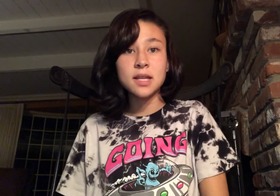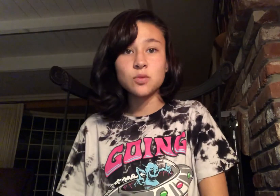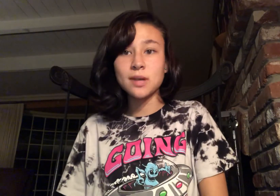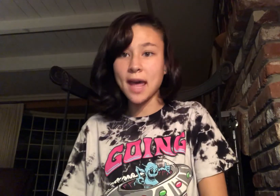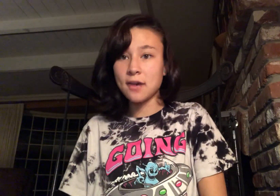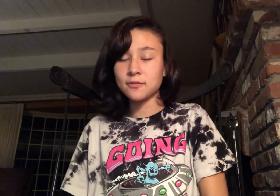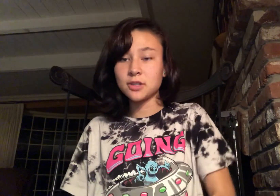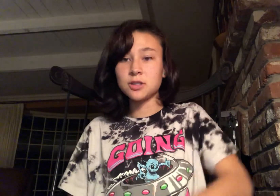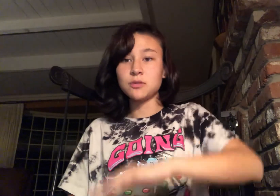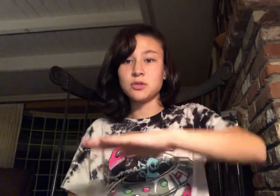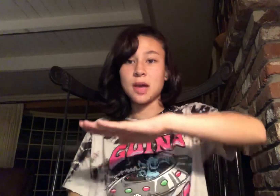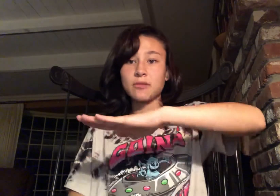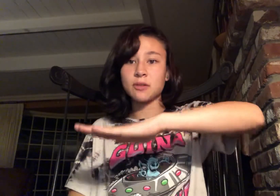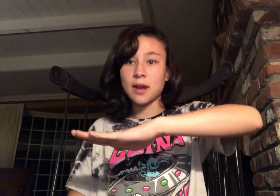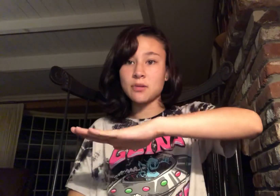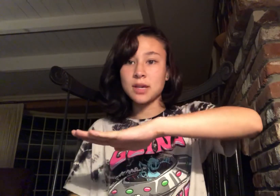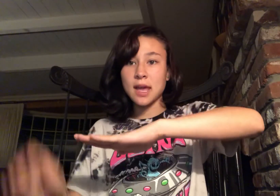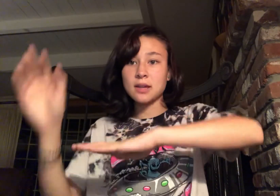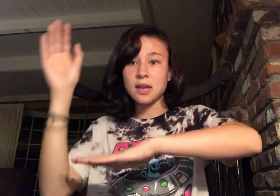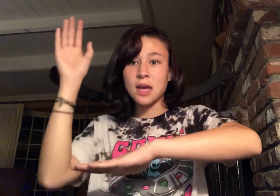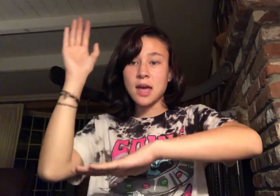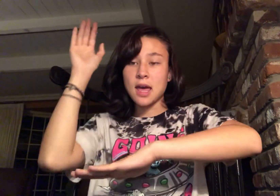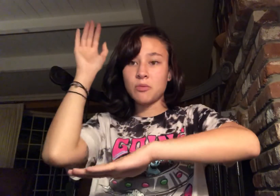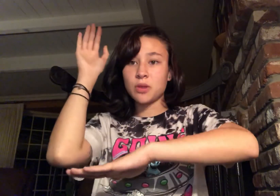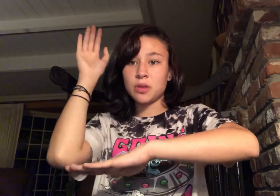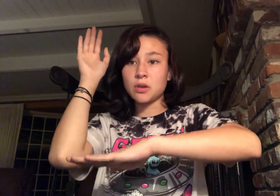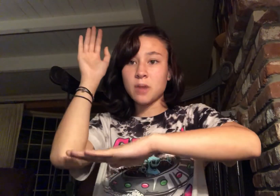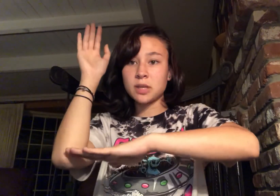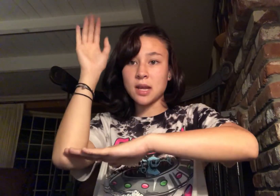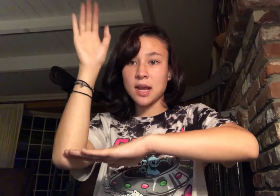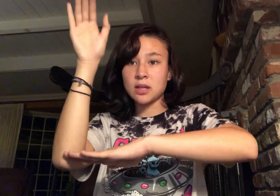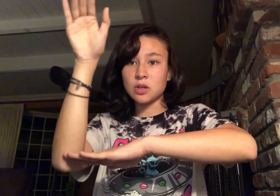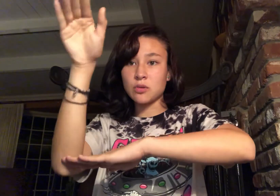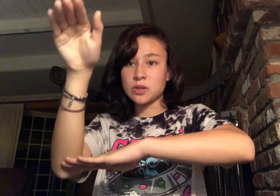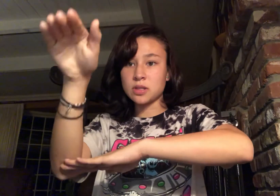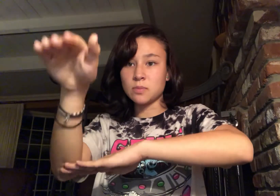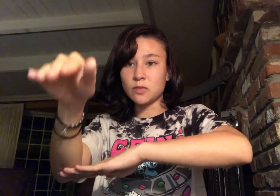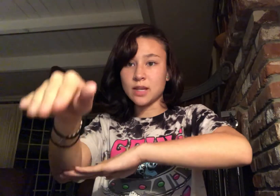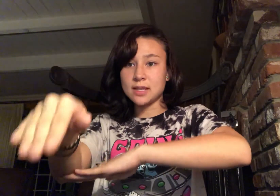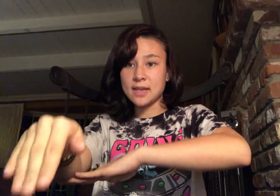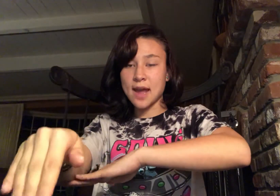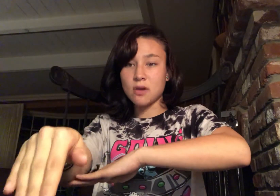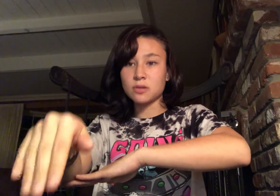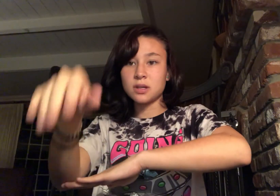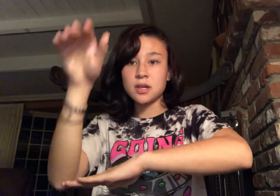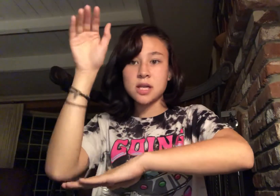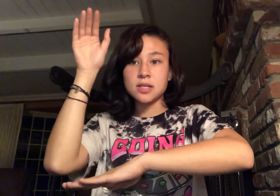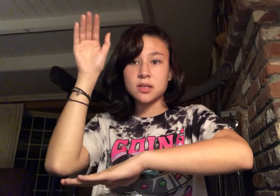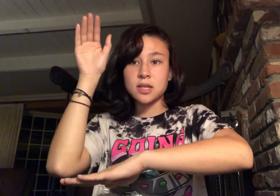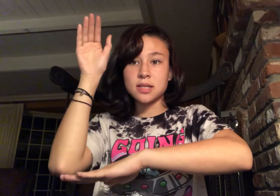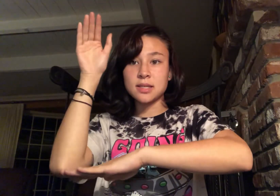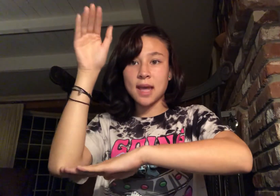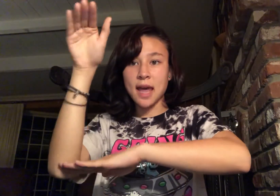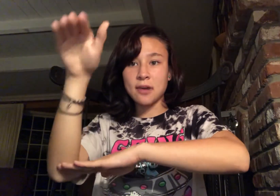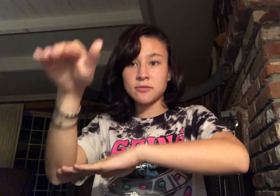one, afternoon, you have the ground again, and with your dominant hand, you're going to move it down. So this is